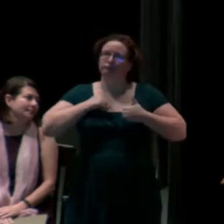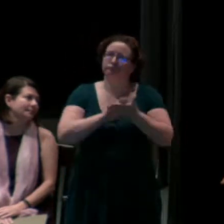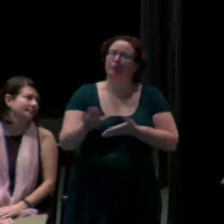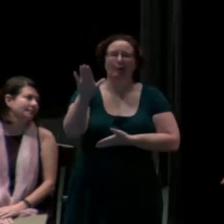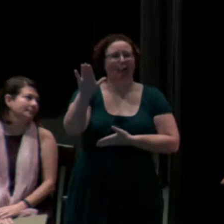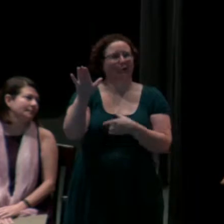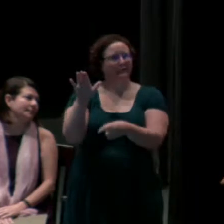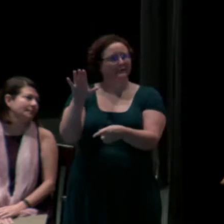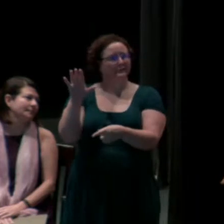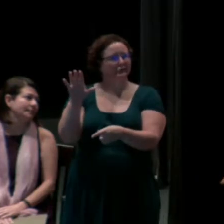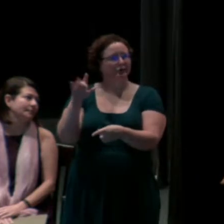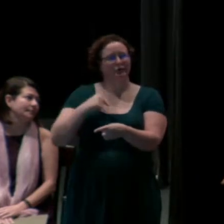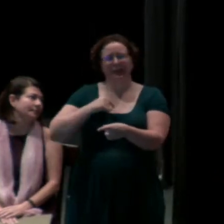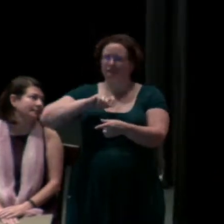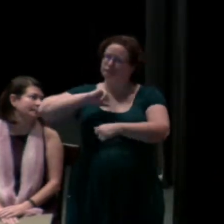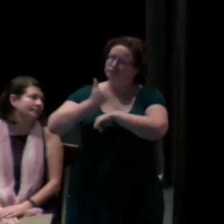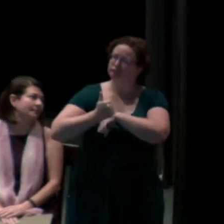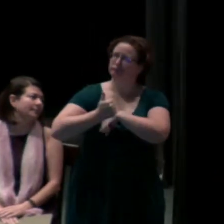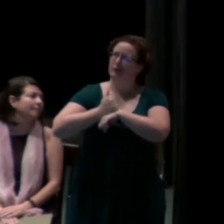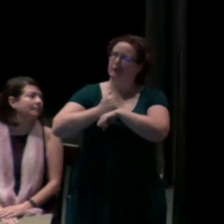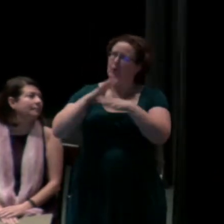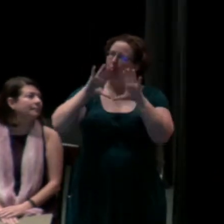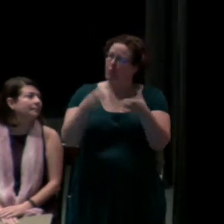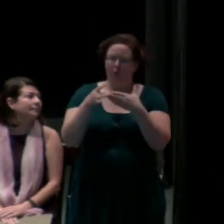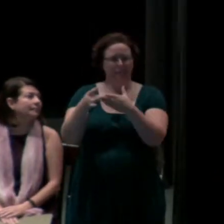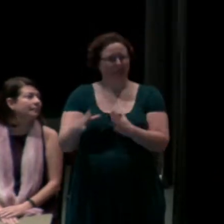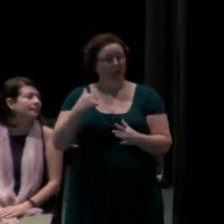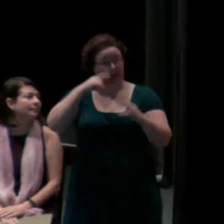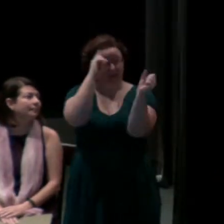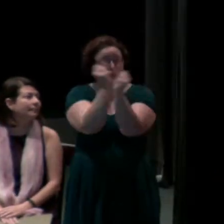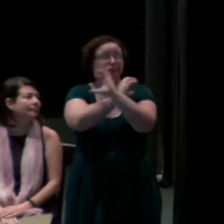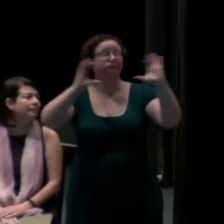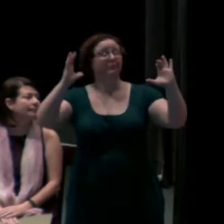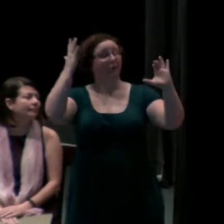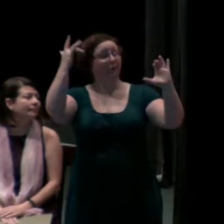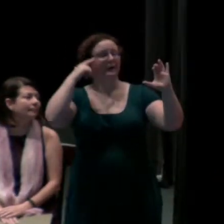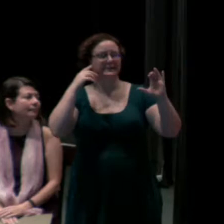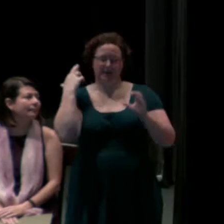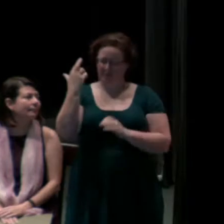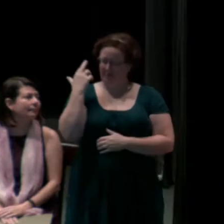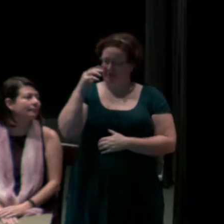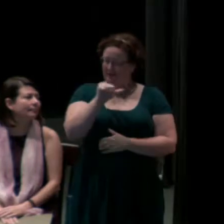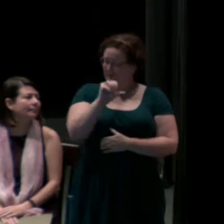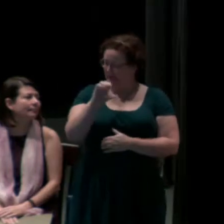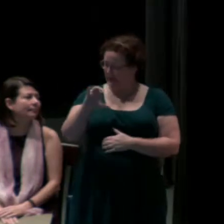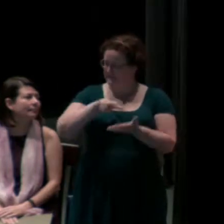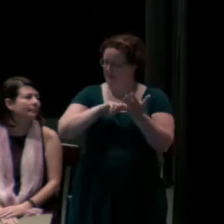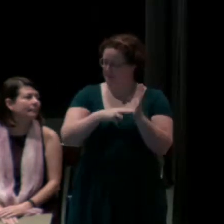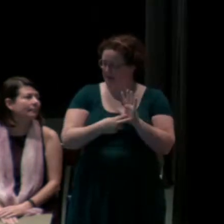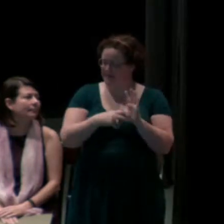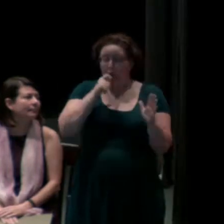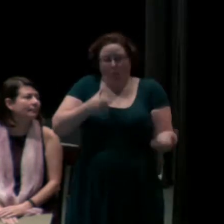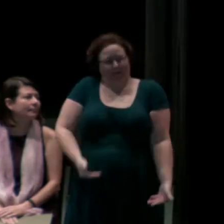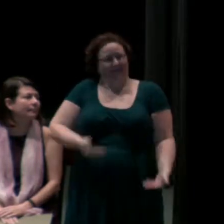and shaping myself into the world leader I had envisioned, because I realized then and there that Agnes Scott is a reflection of who I am and who I